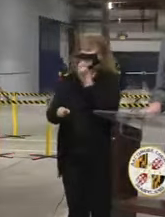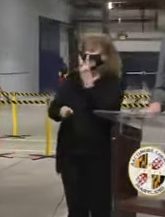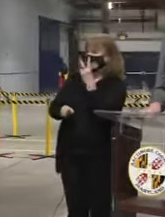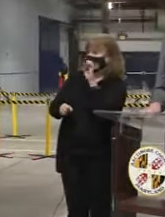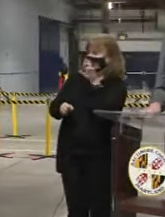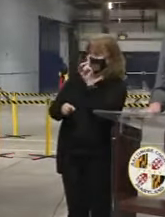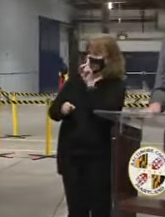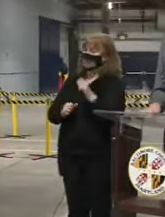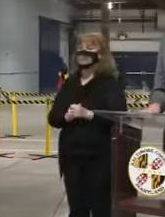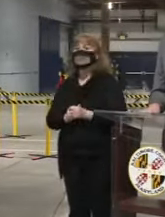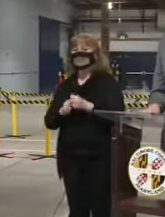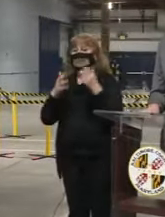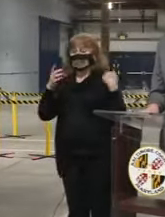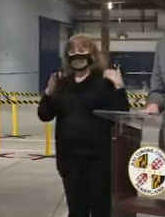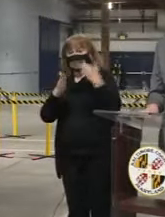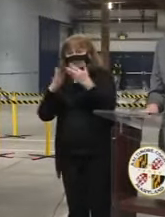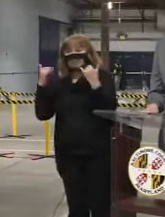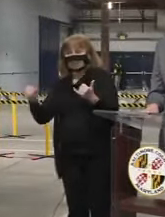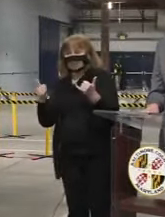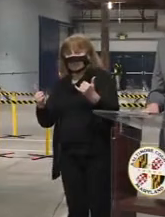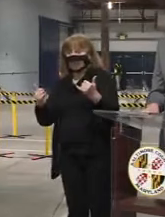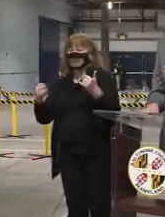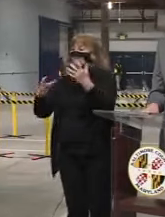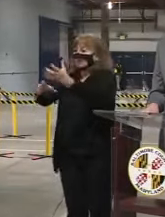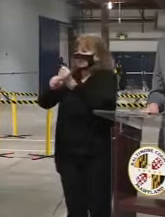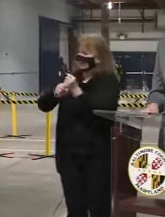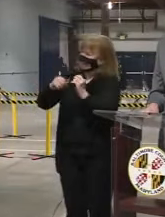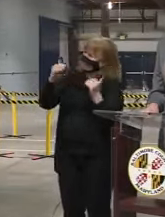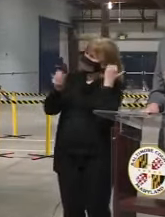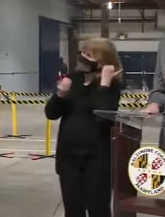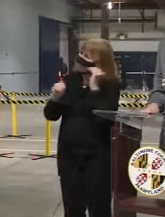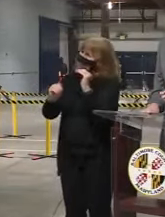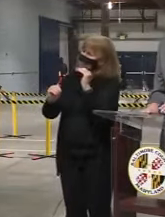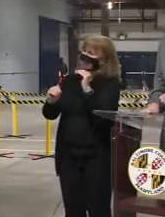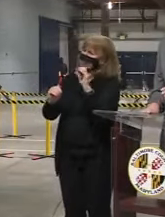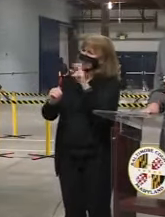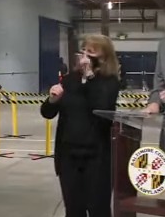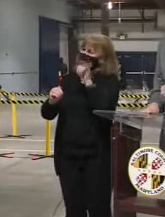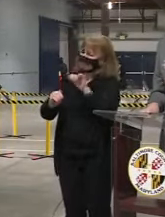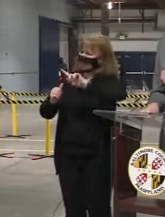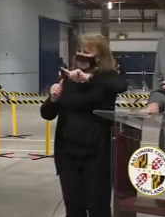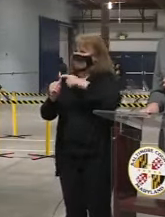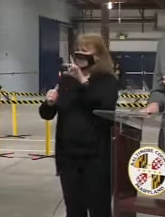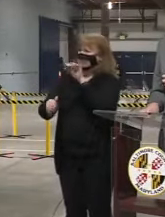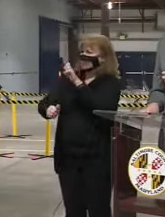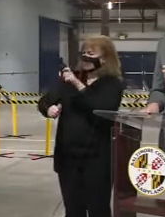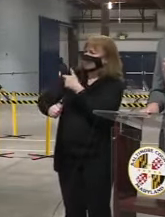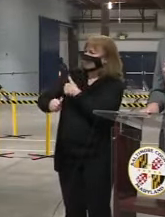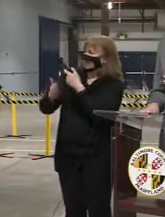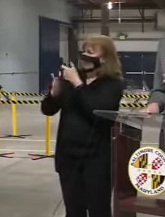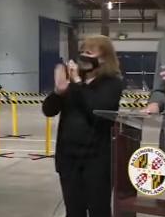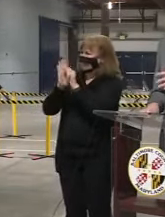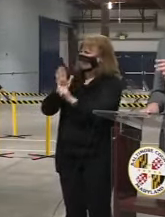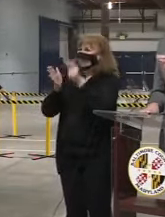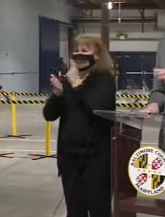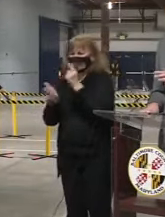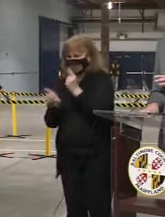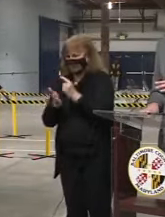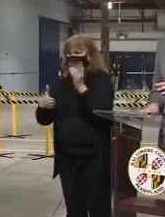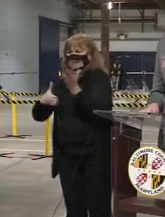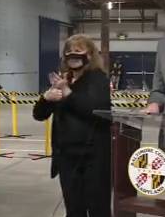education. To date, we've received a limited supply of first doses from the state each week, typically